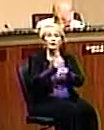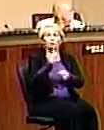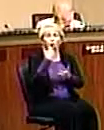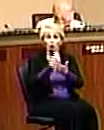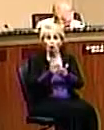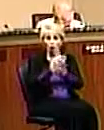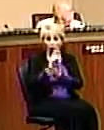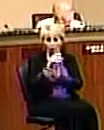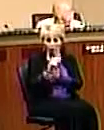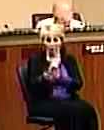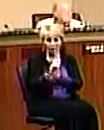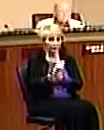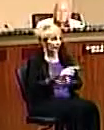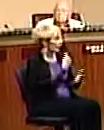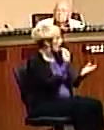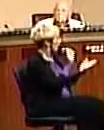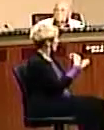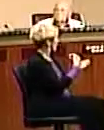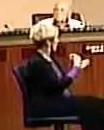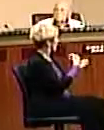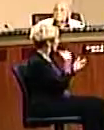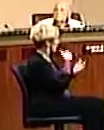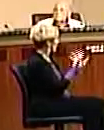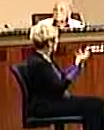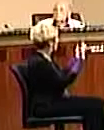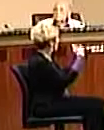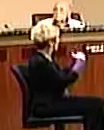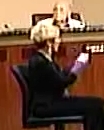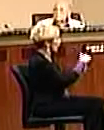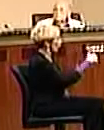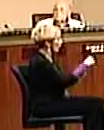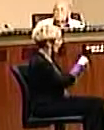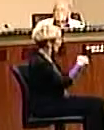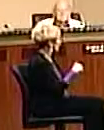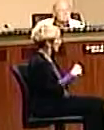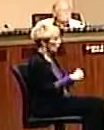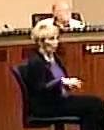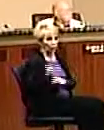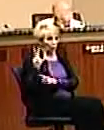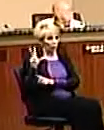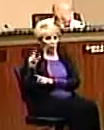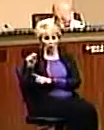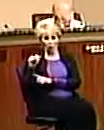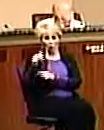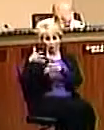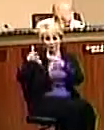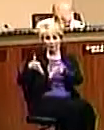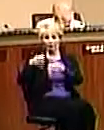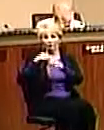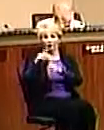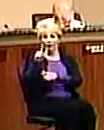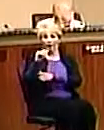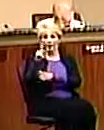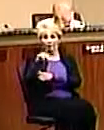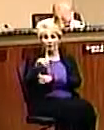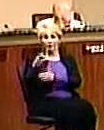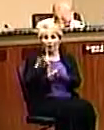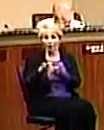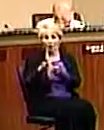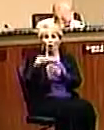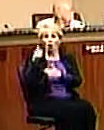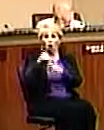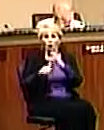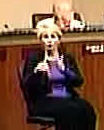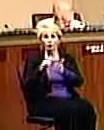credit. The money is not commingled into other areas. No, it sits in a liability account under